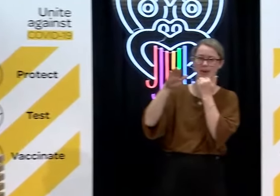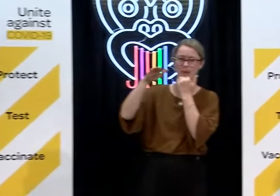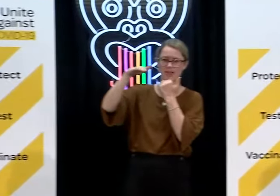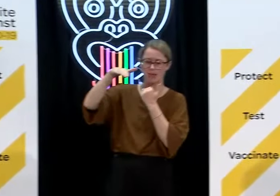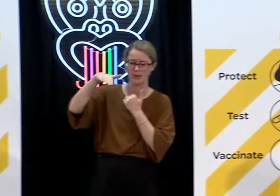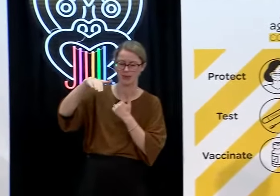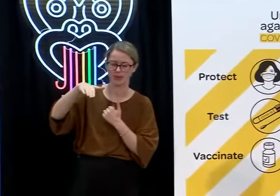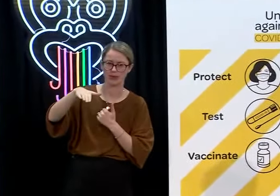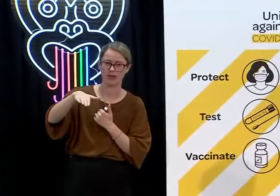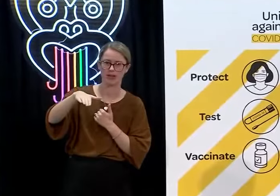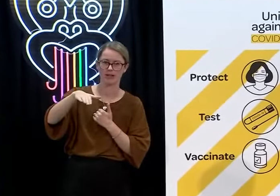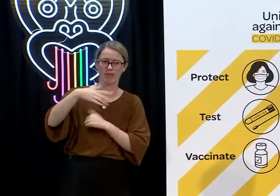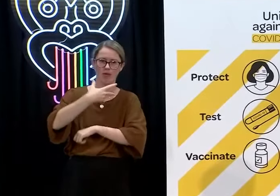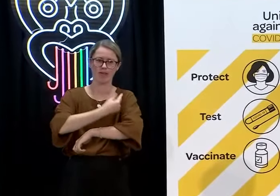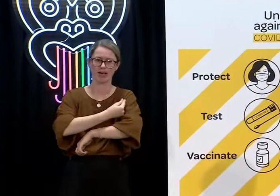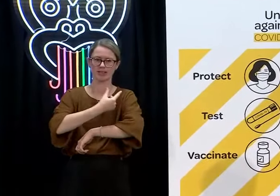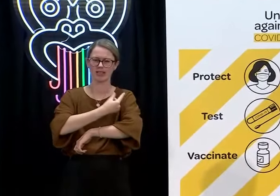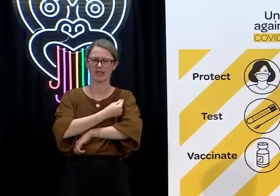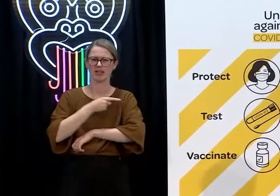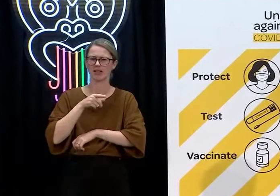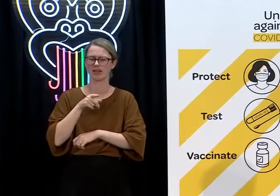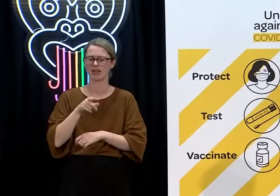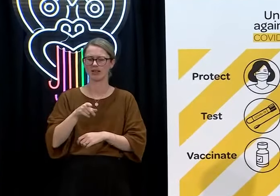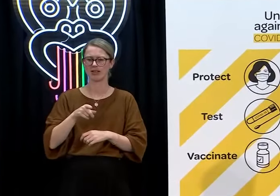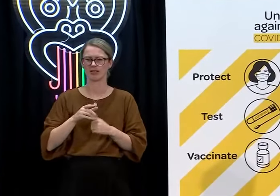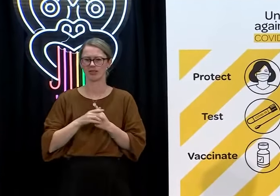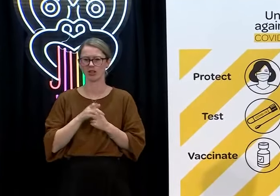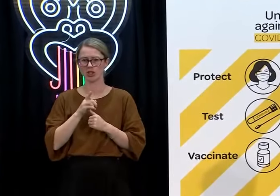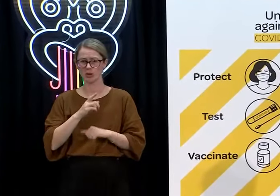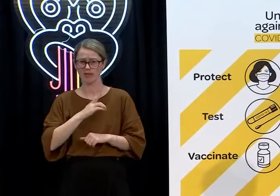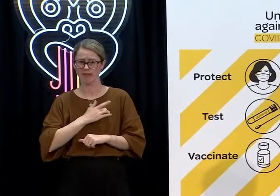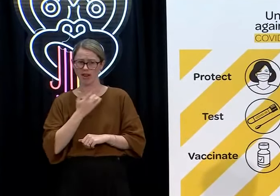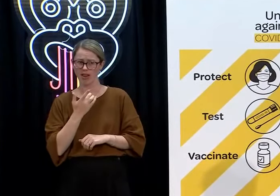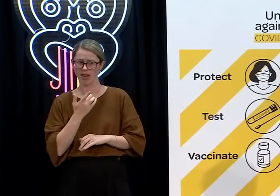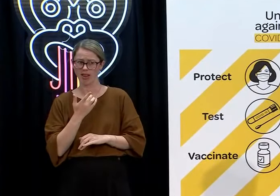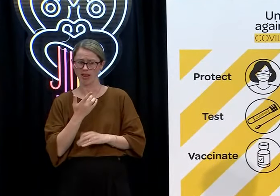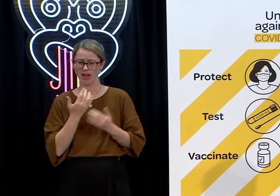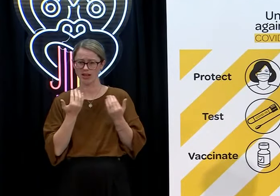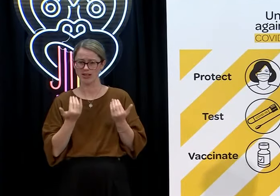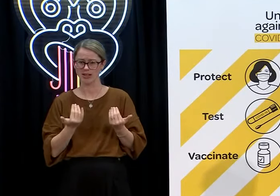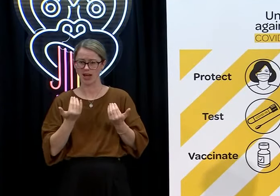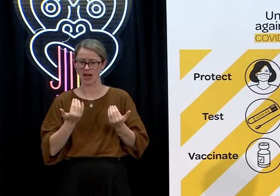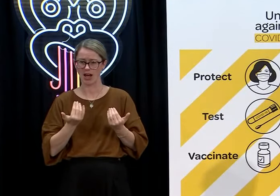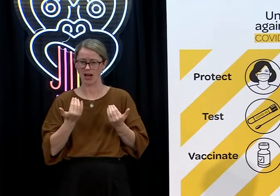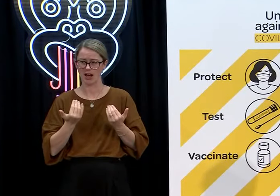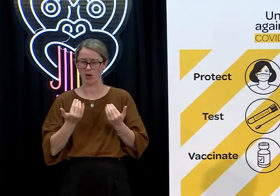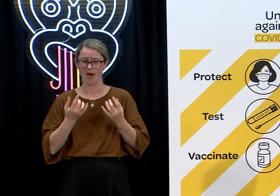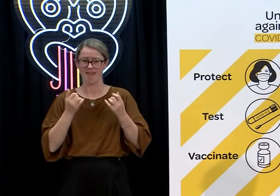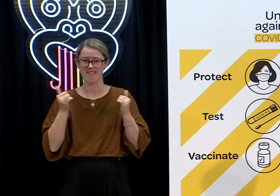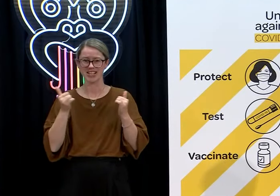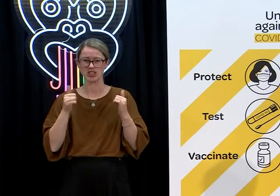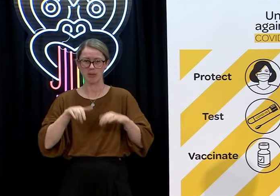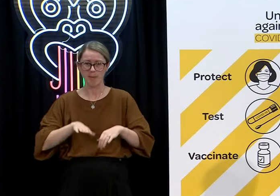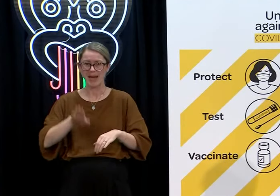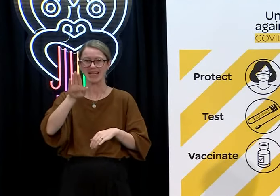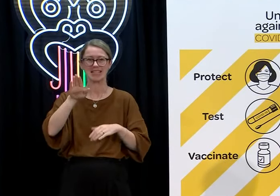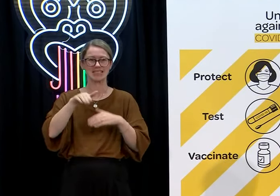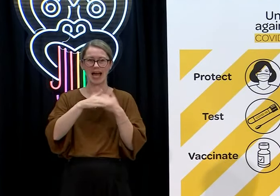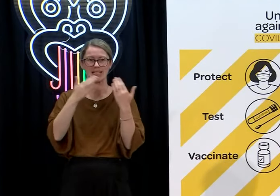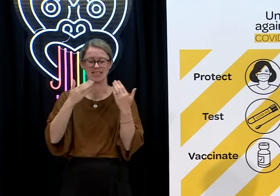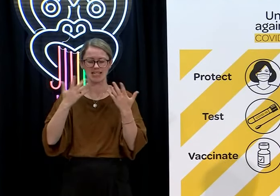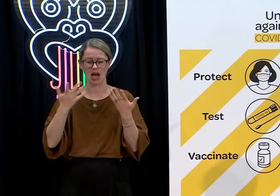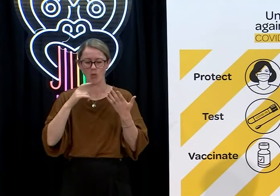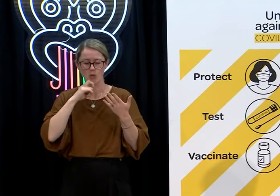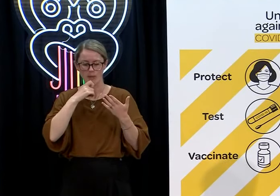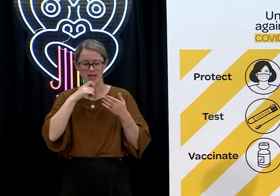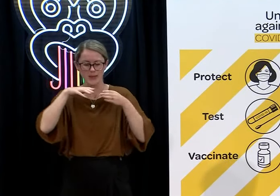ago. I mean, does it look like at this point now we've actually seen the peak big days, and now we would